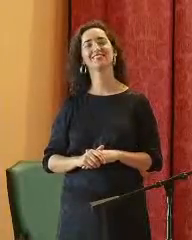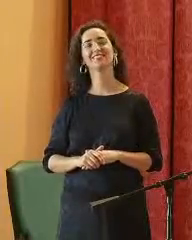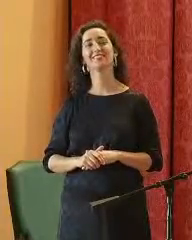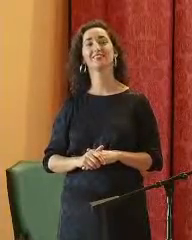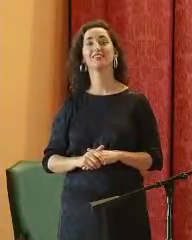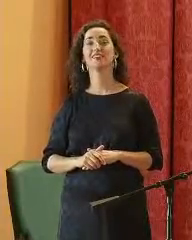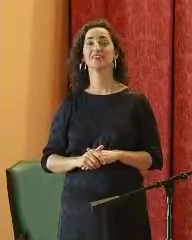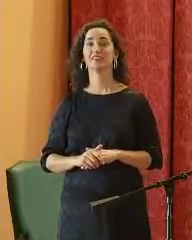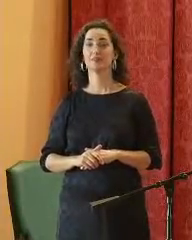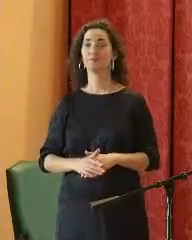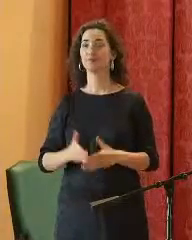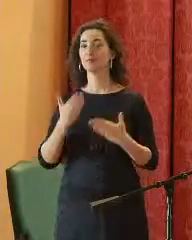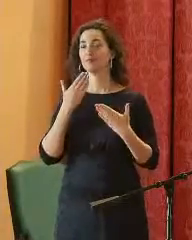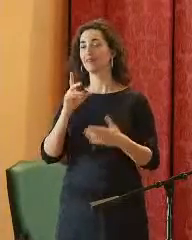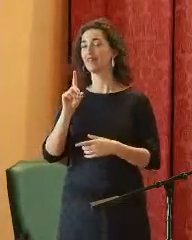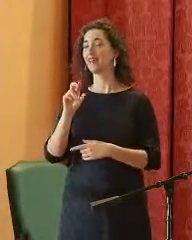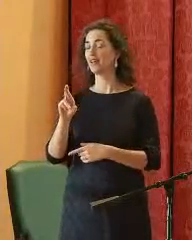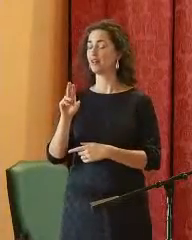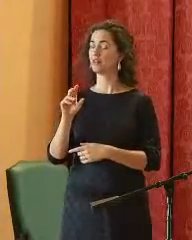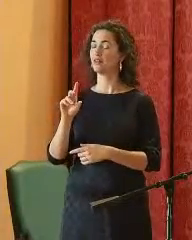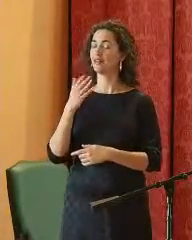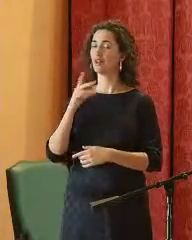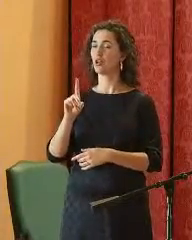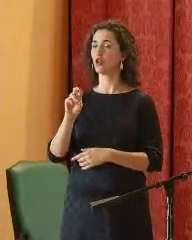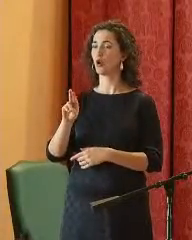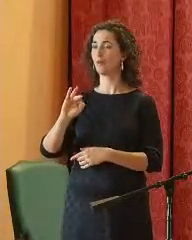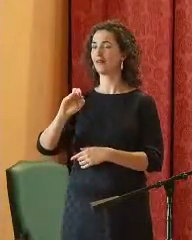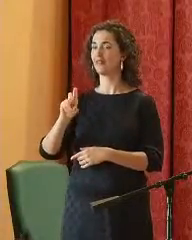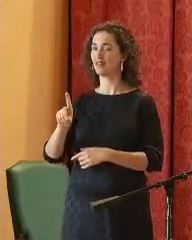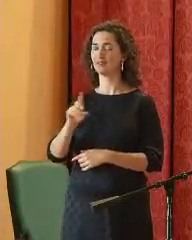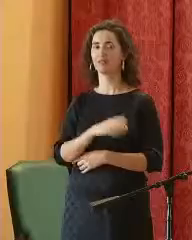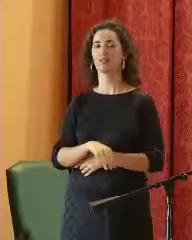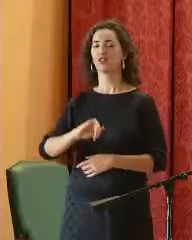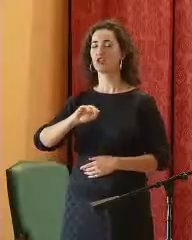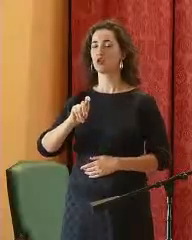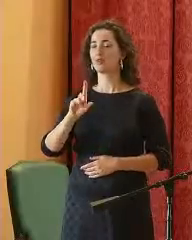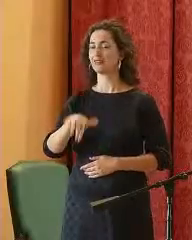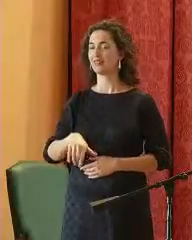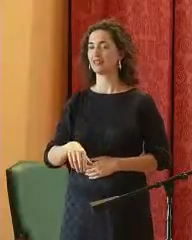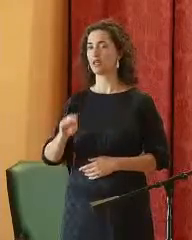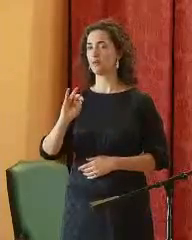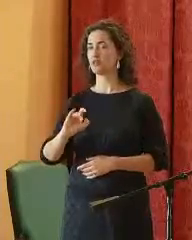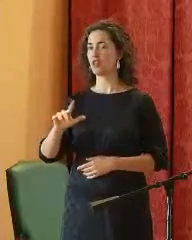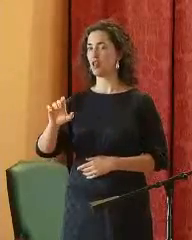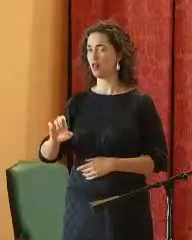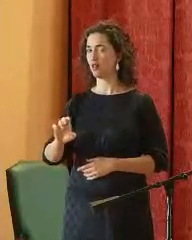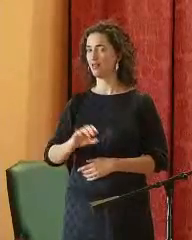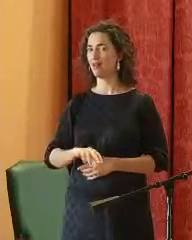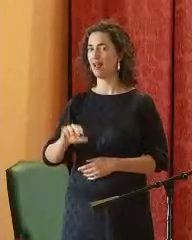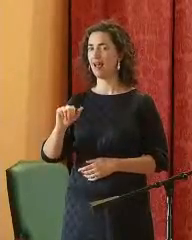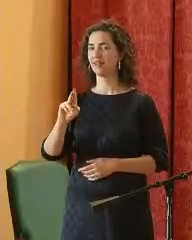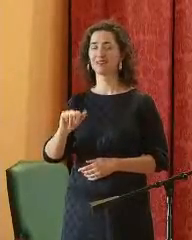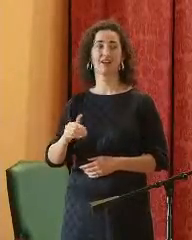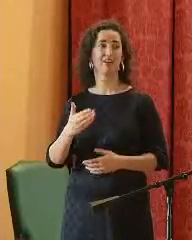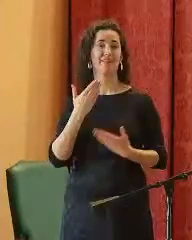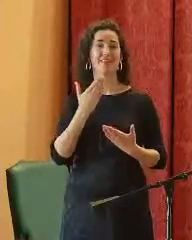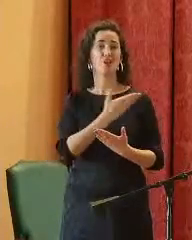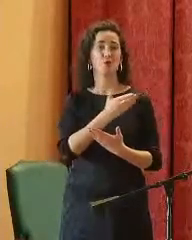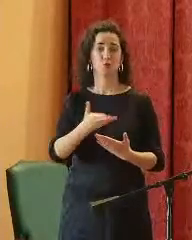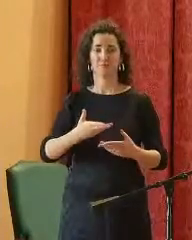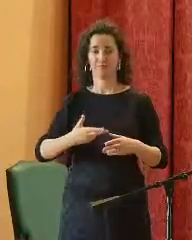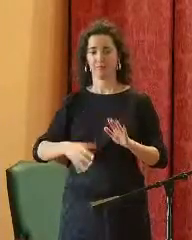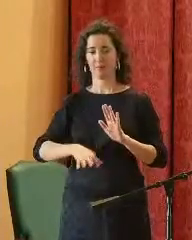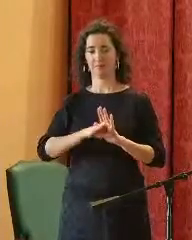And I want to say thank you to Dr. Mayfield and Jody and Michelle, Anna. Thank y'all for the